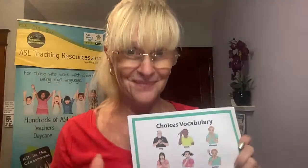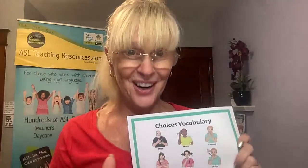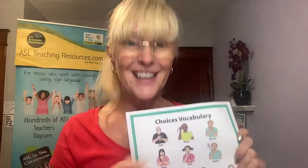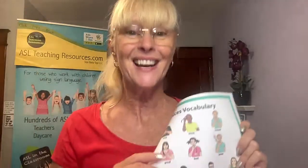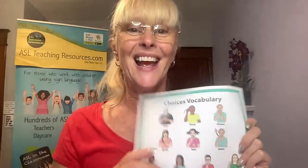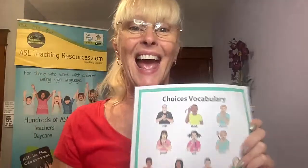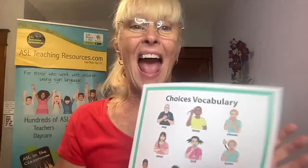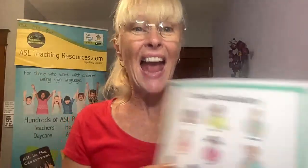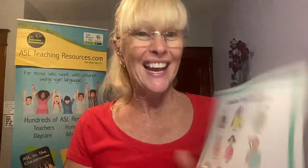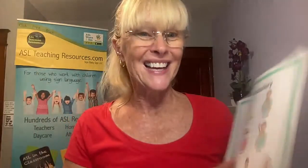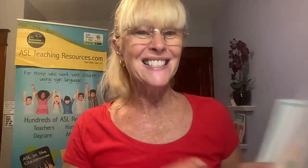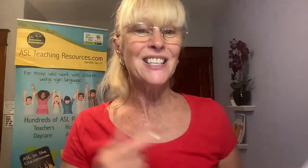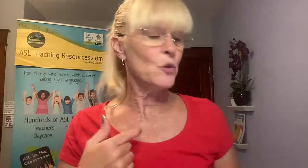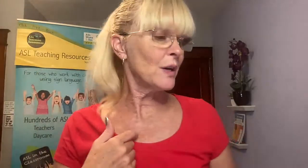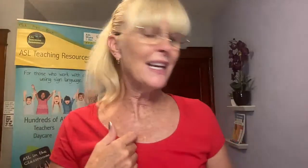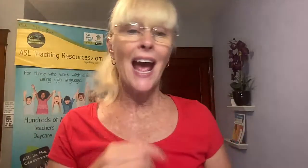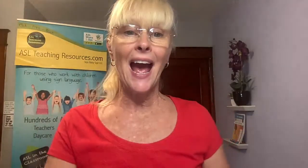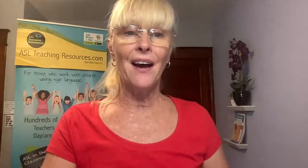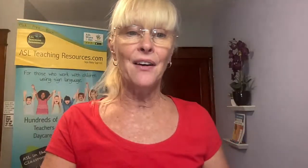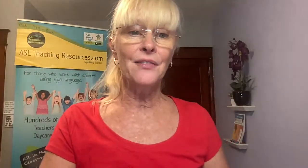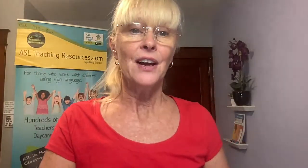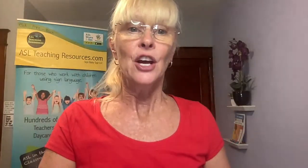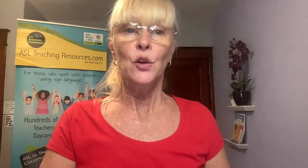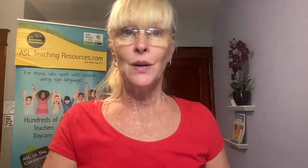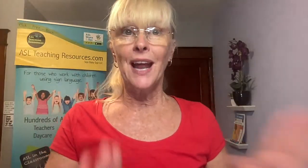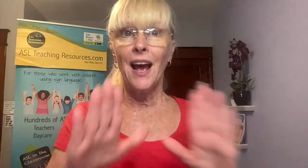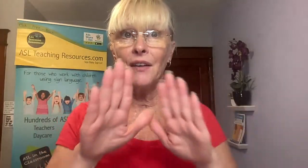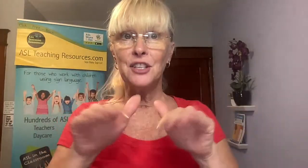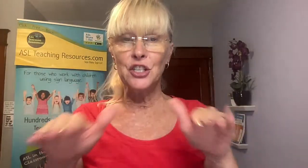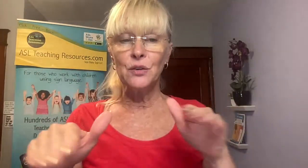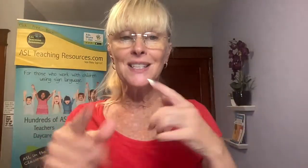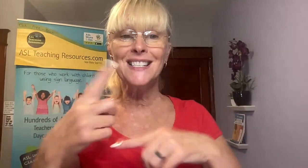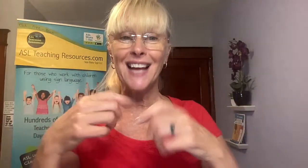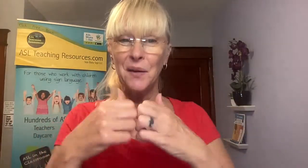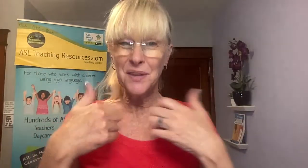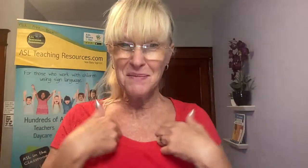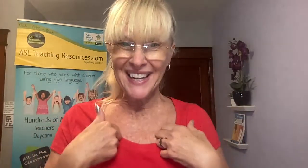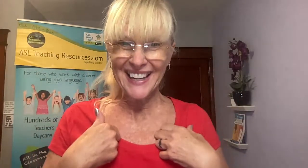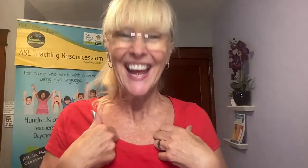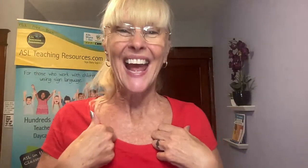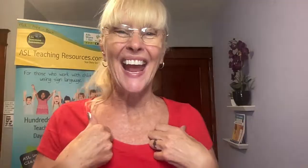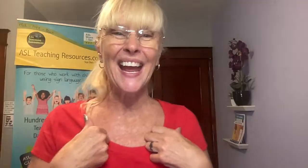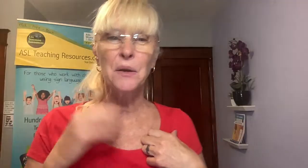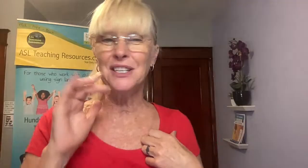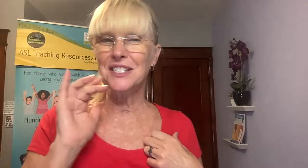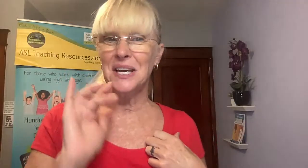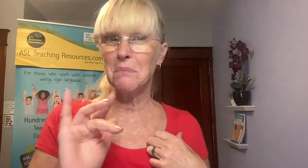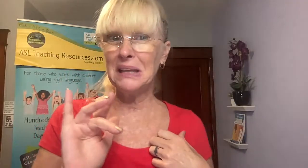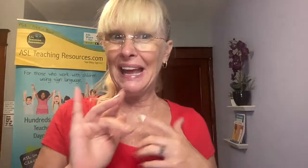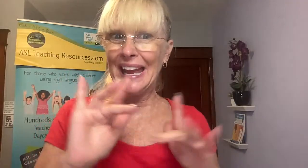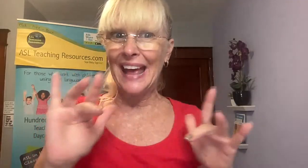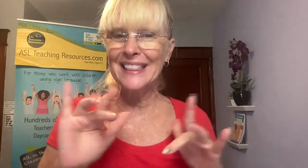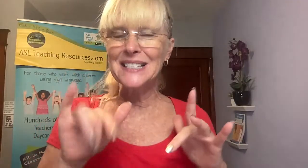right. And you can have the children sign with me and just hit play at this